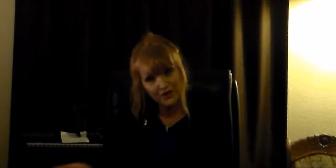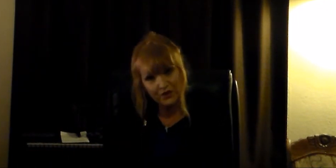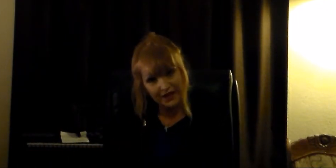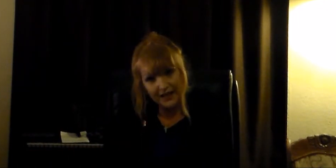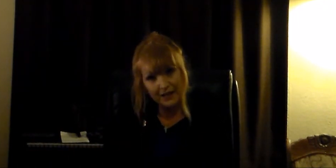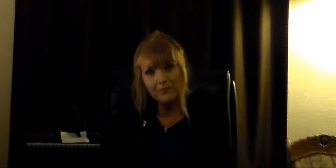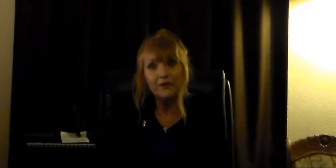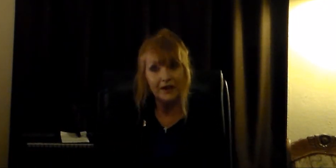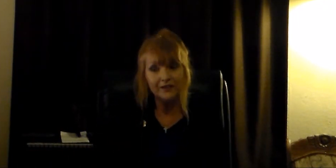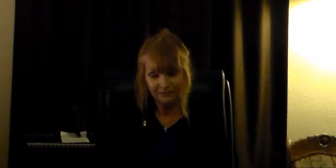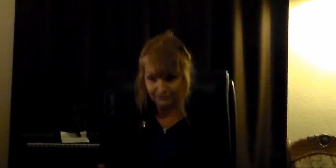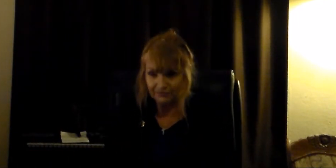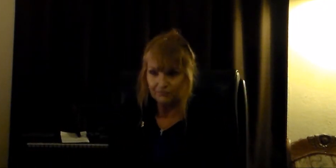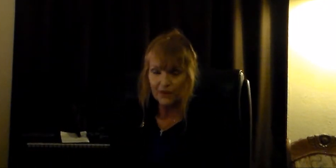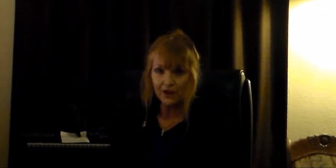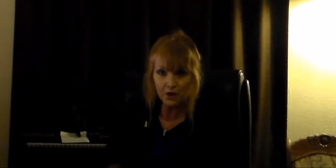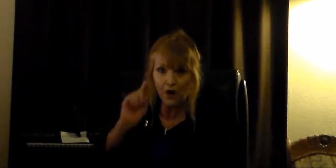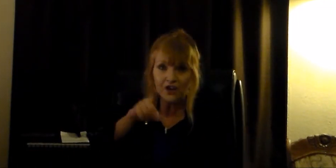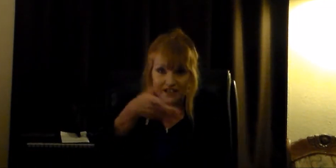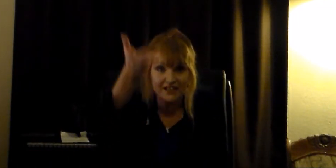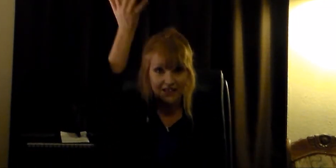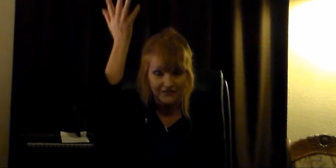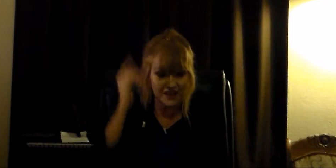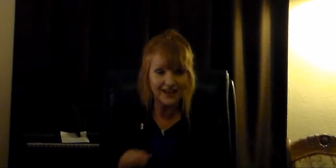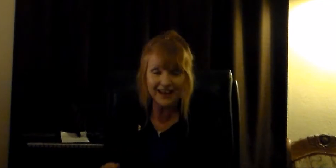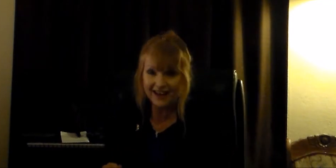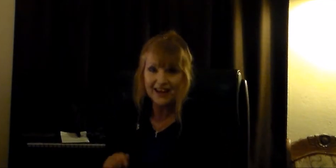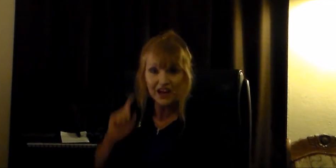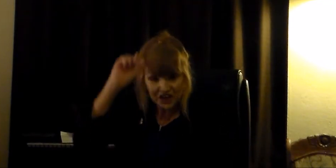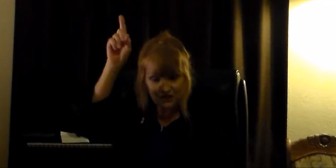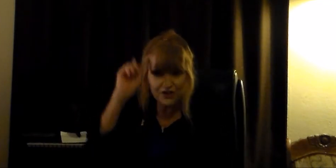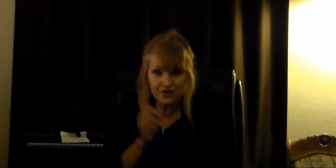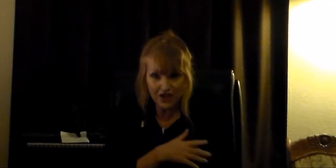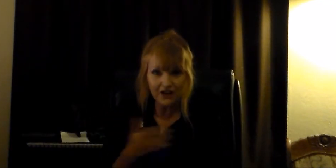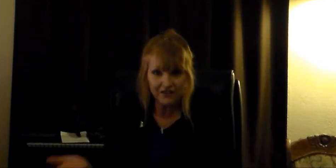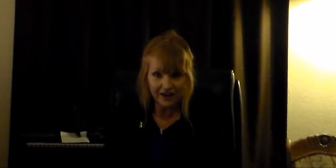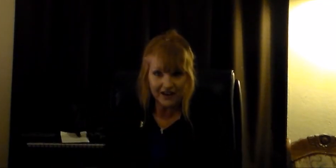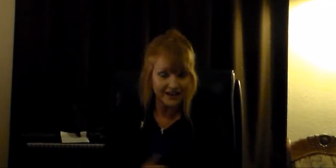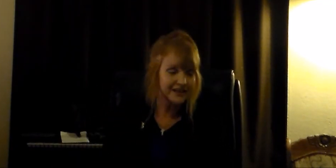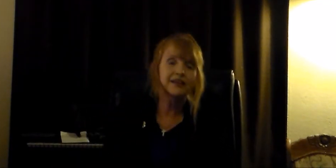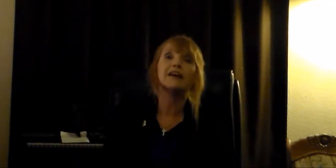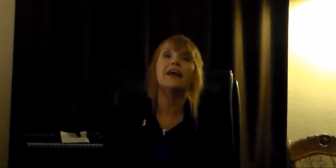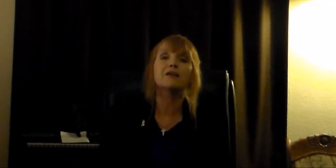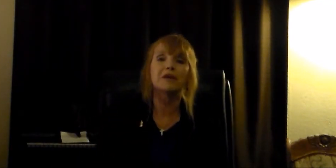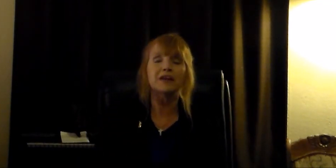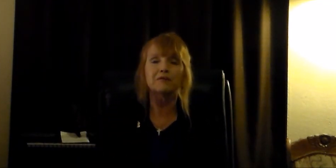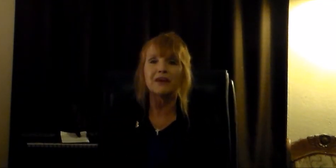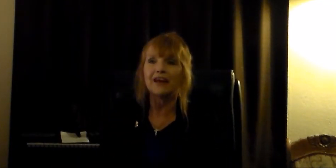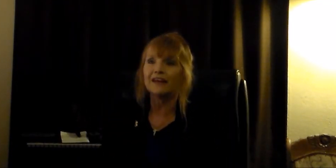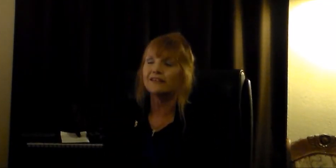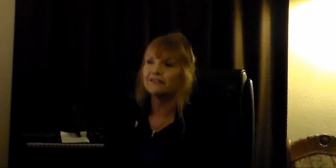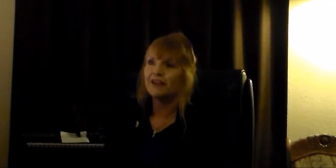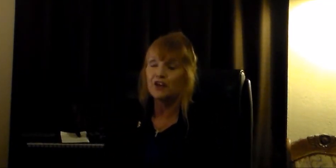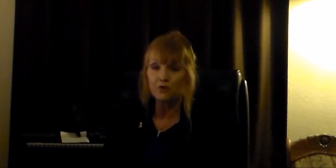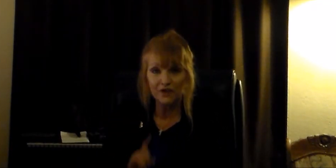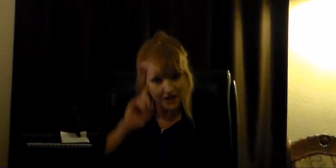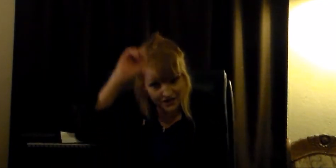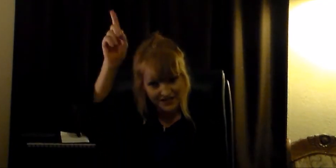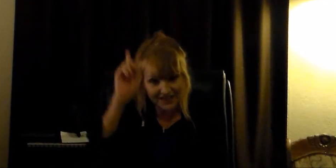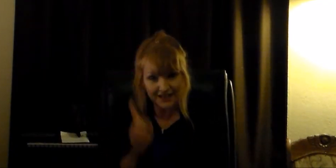through him, well, you are his gift. You're a true child of God. Amen, amen. And you will inherit his